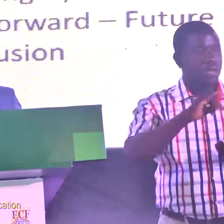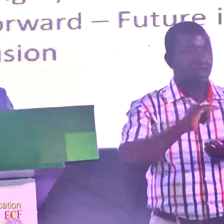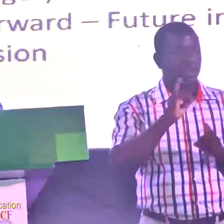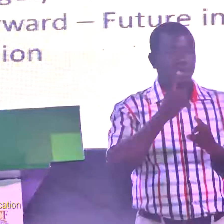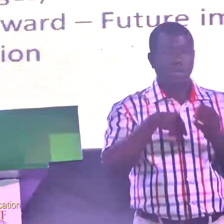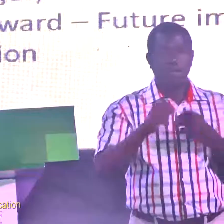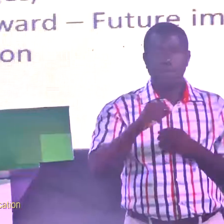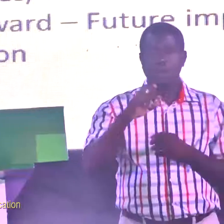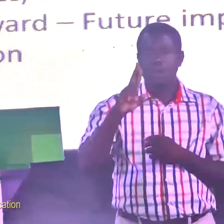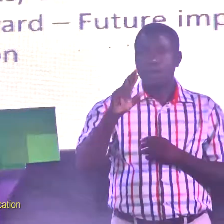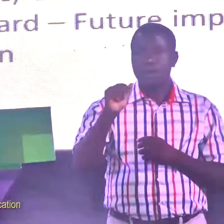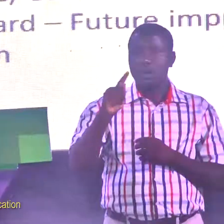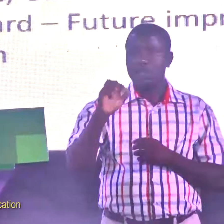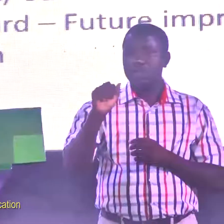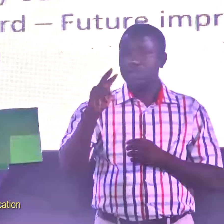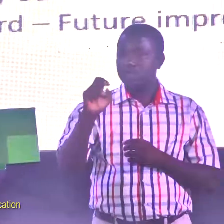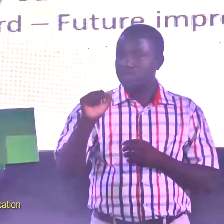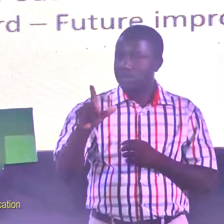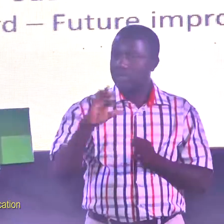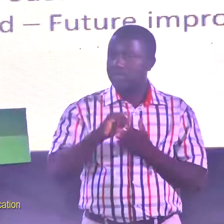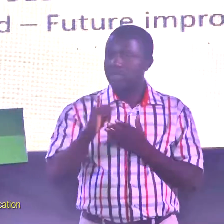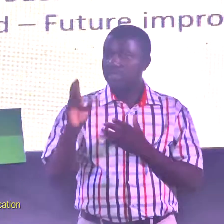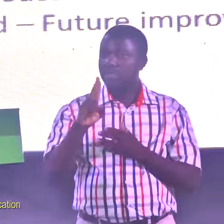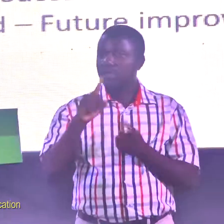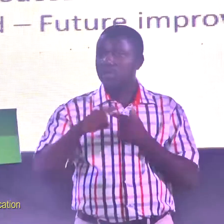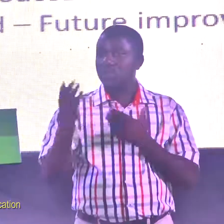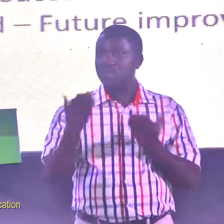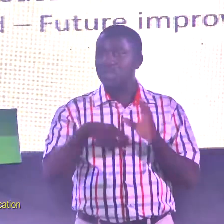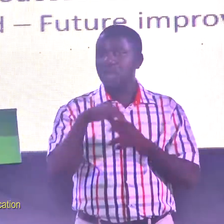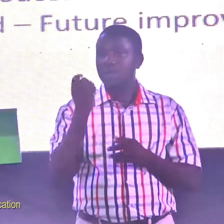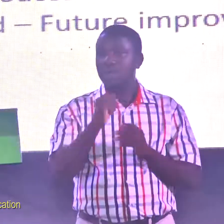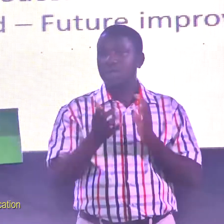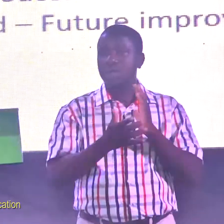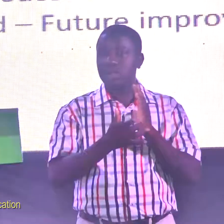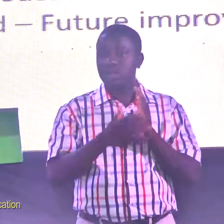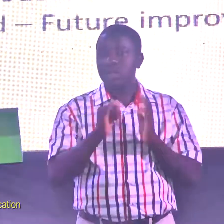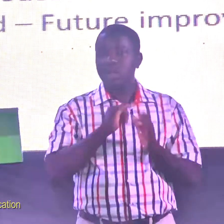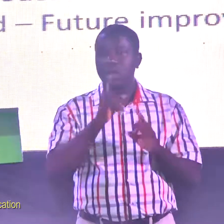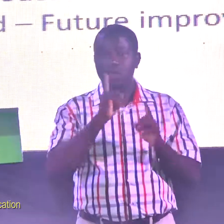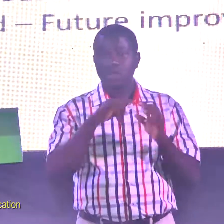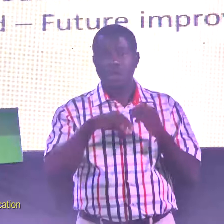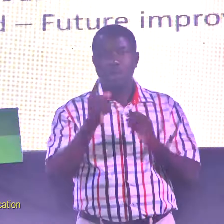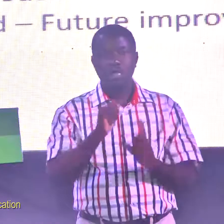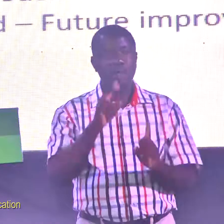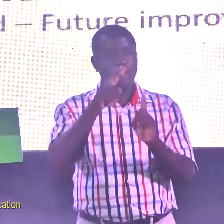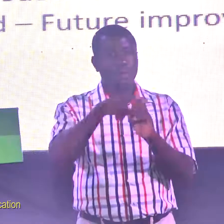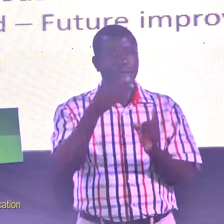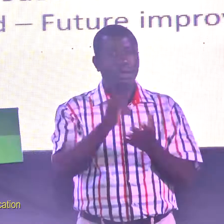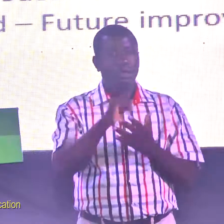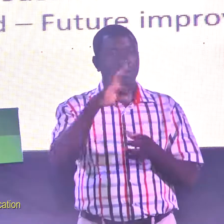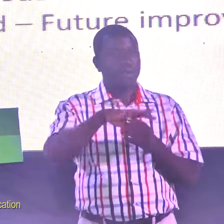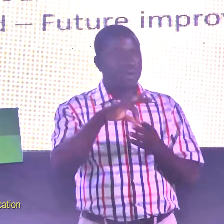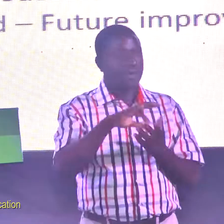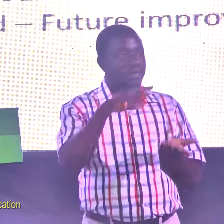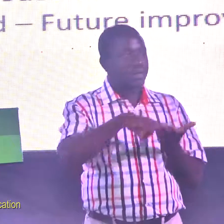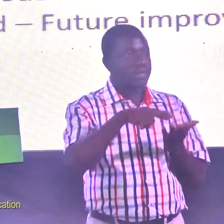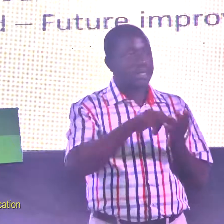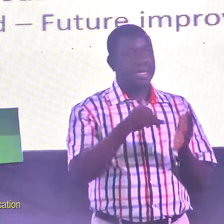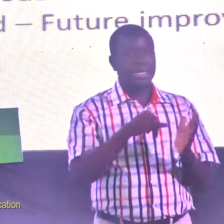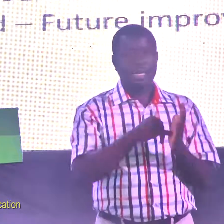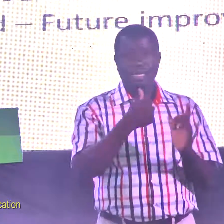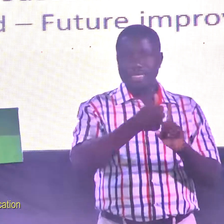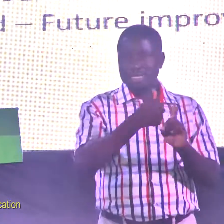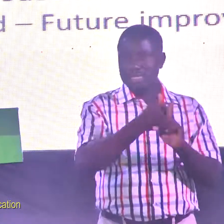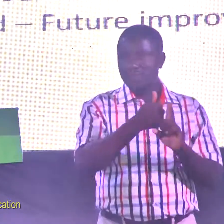rationale that was used to come up with the technology. I'll then talk about the implementation of voter registration itself and the